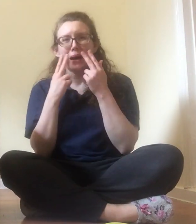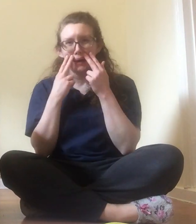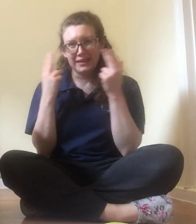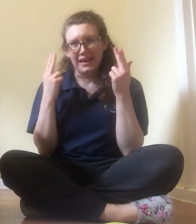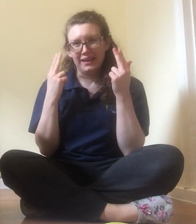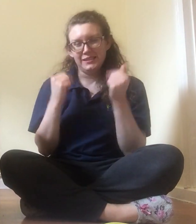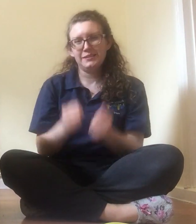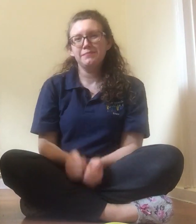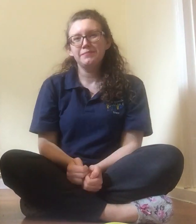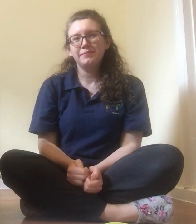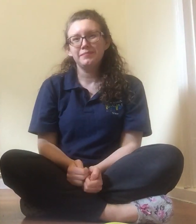My cat